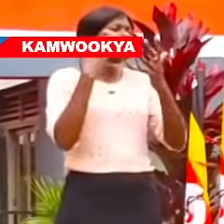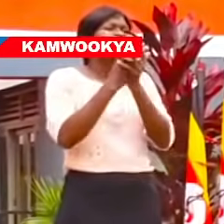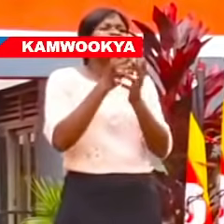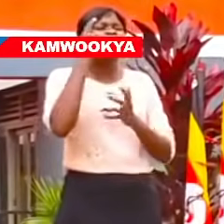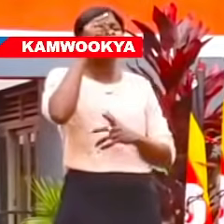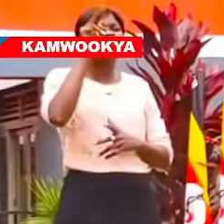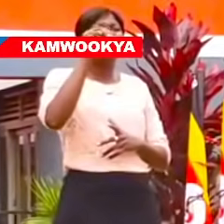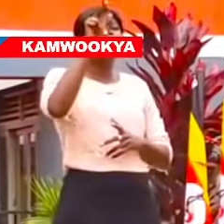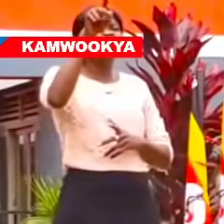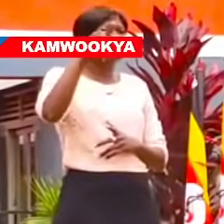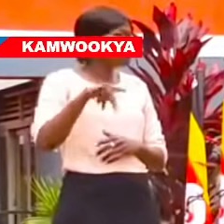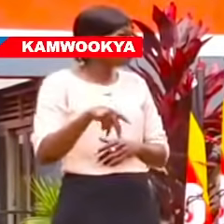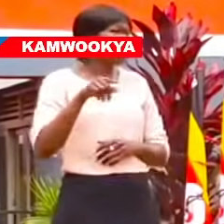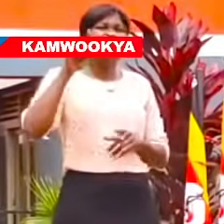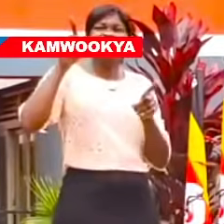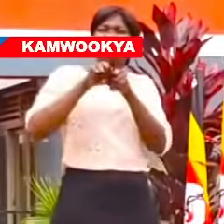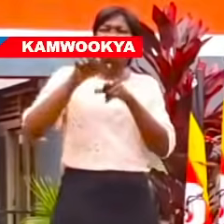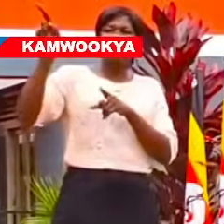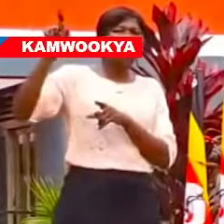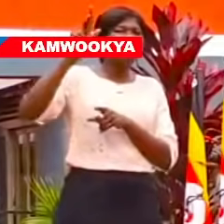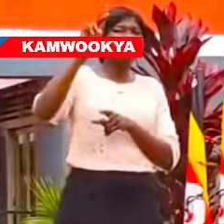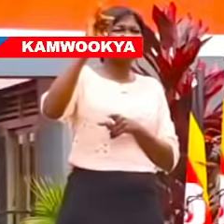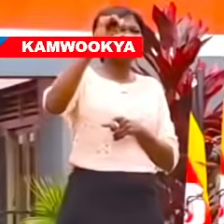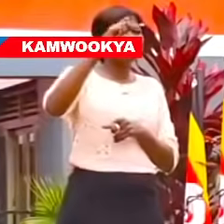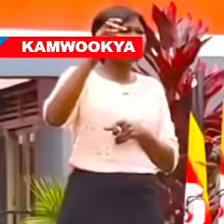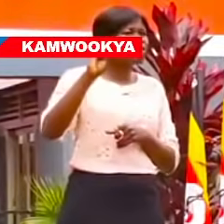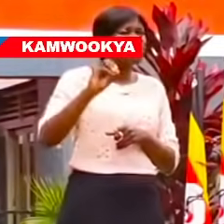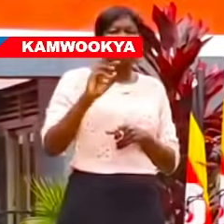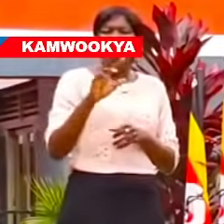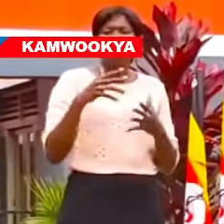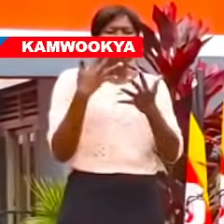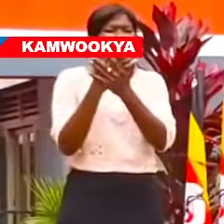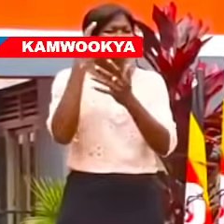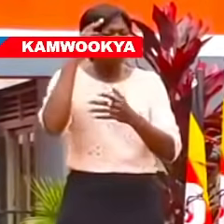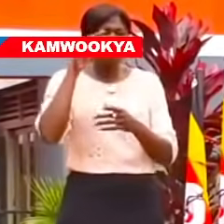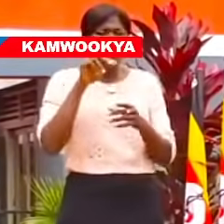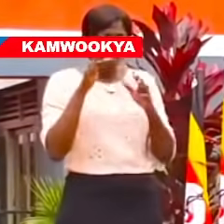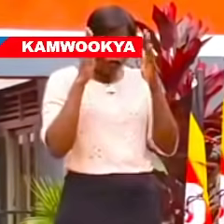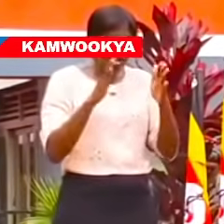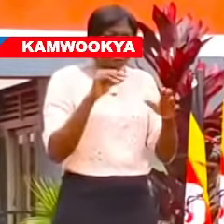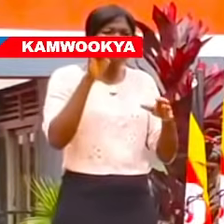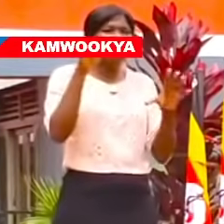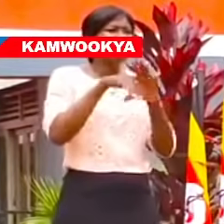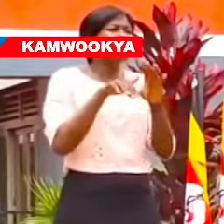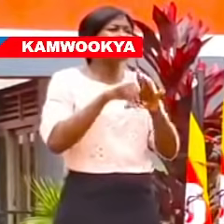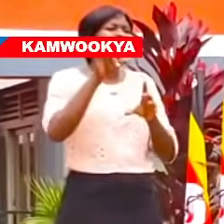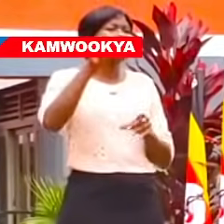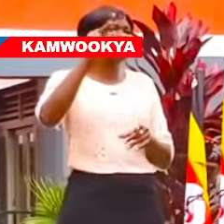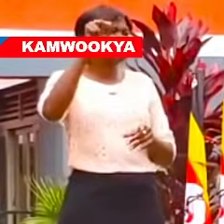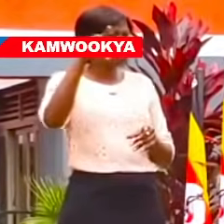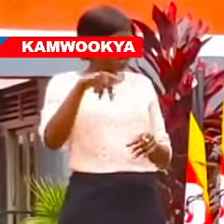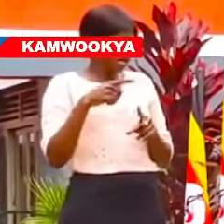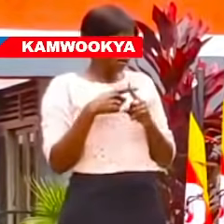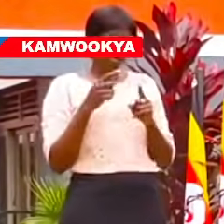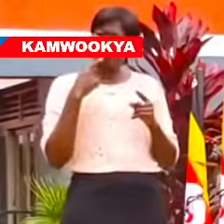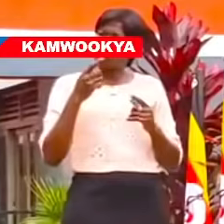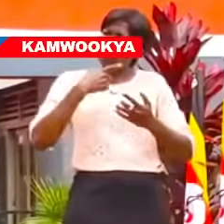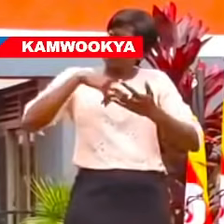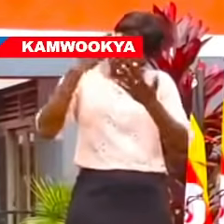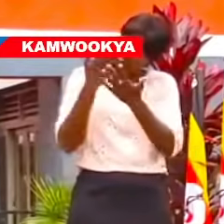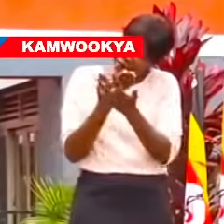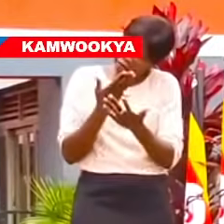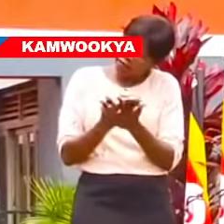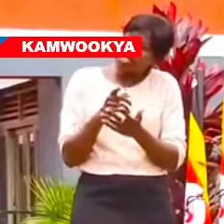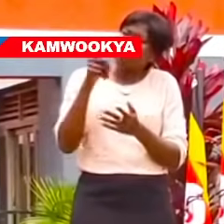NUP. When you go to Chigo, the same story. And we continue to demand that these people be free, because they are